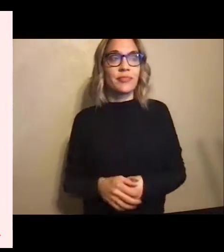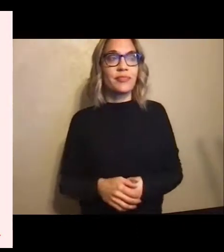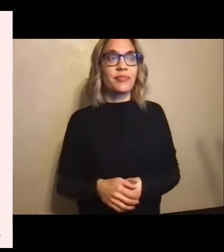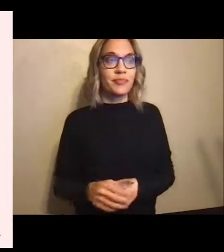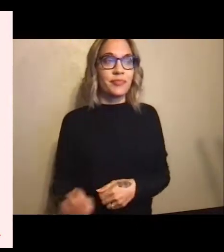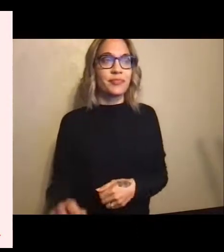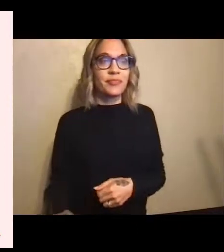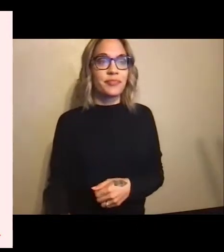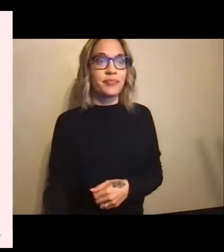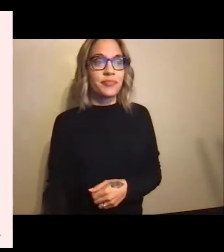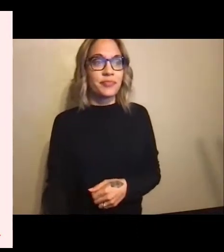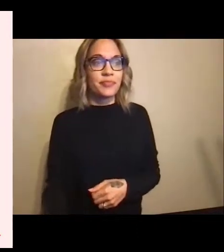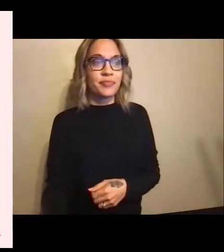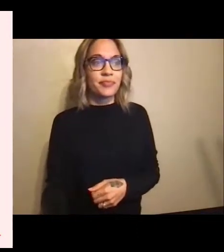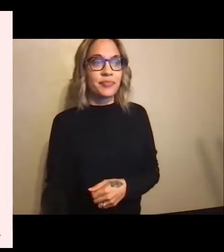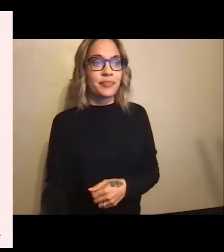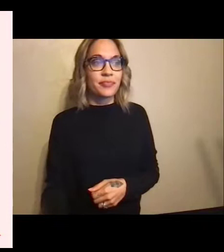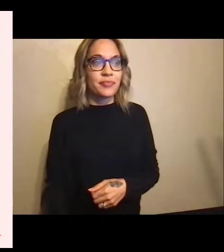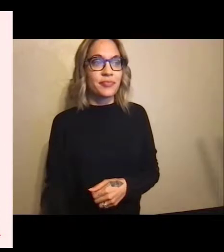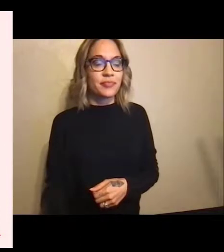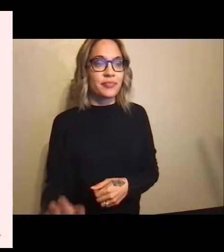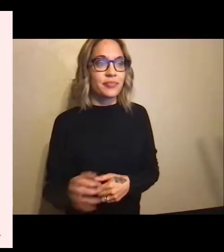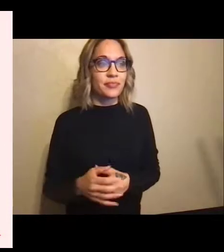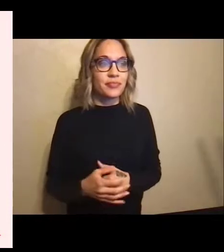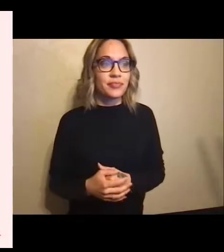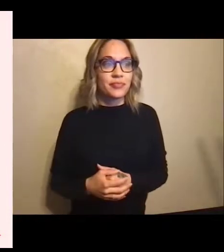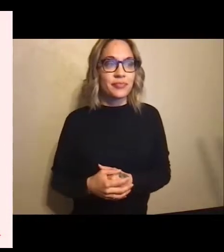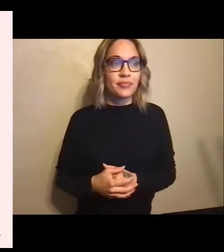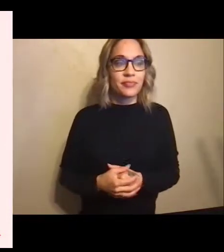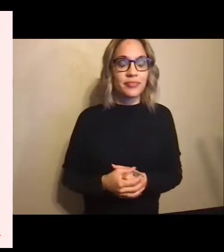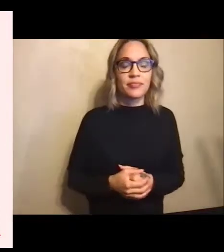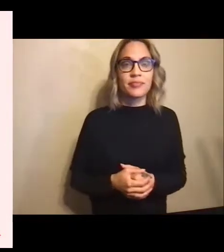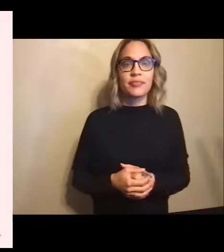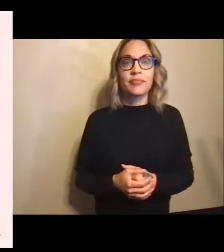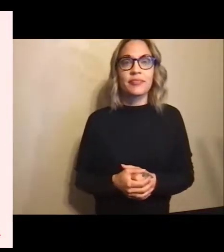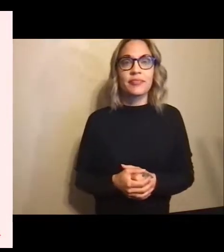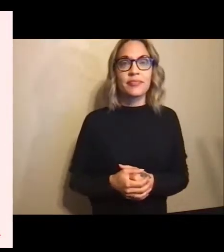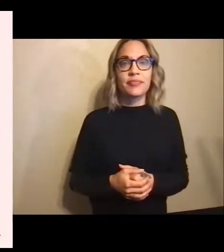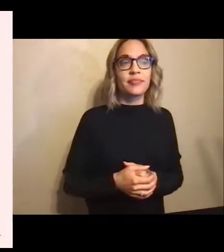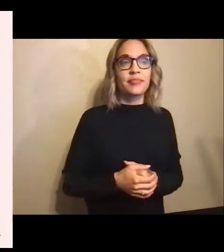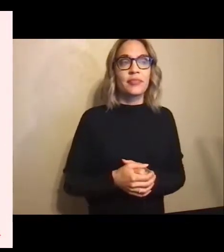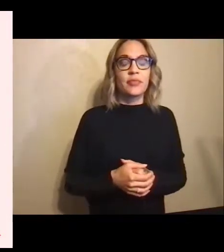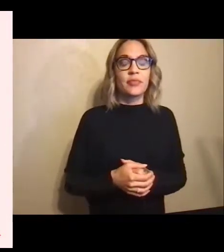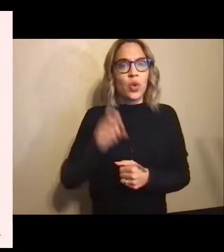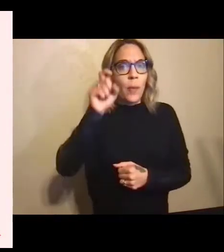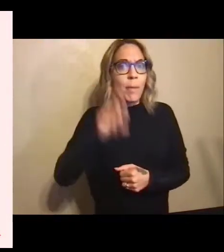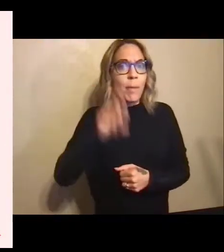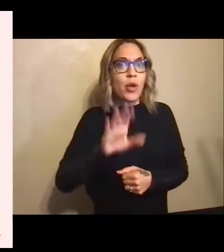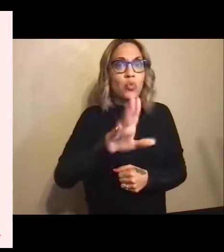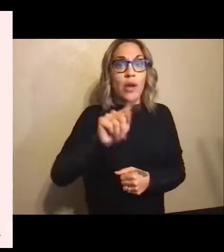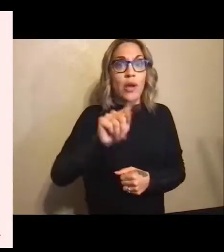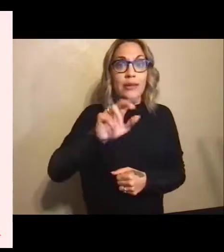After you do those first 2 steps, you can prioritize your tasks.